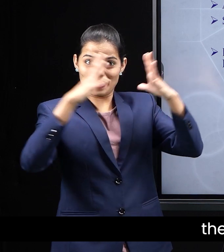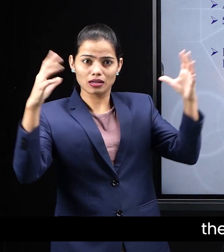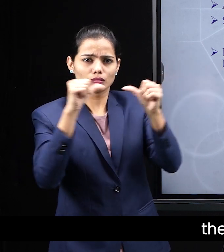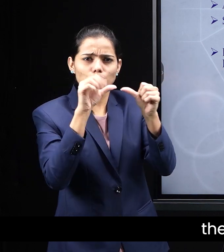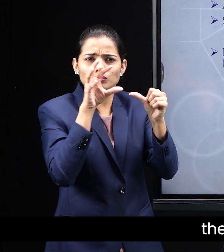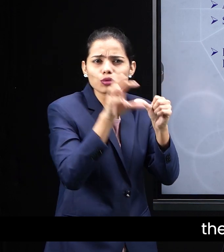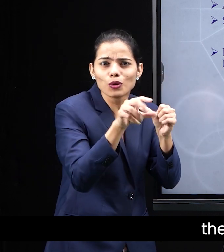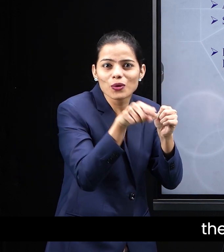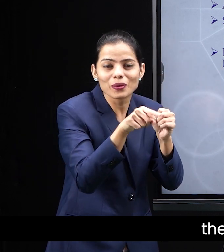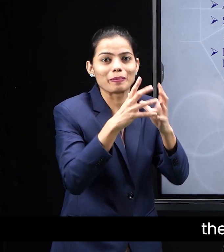B.